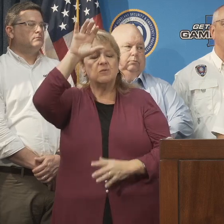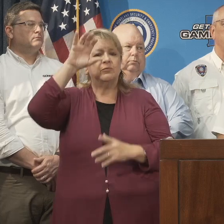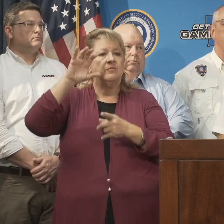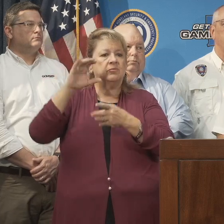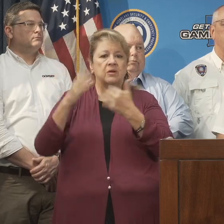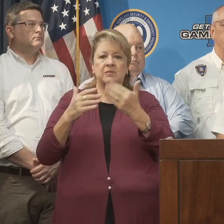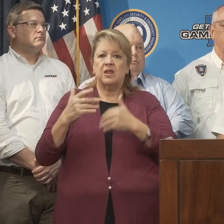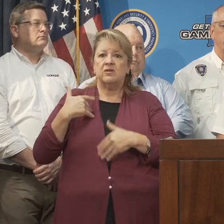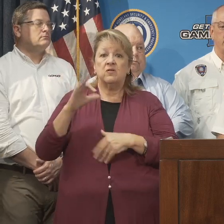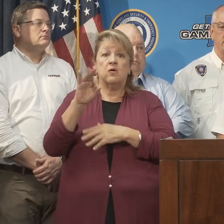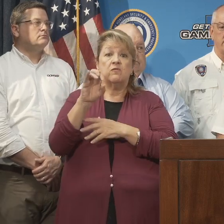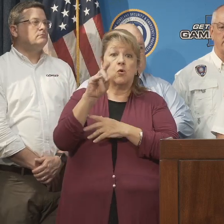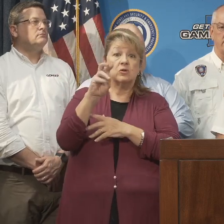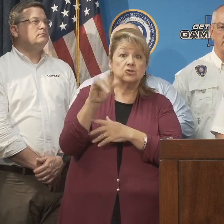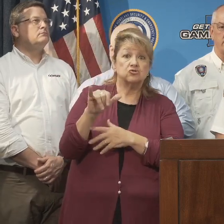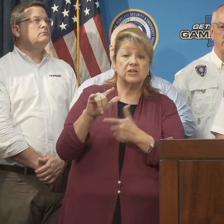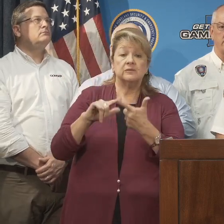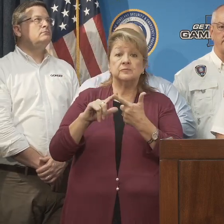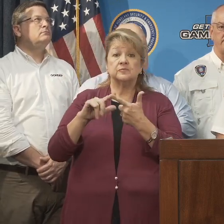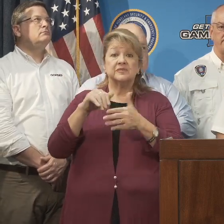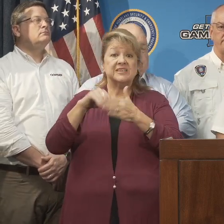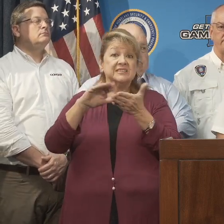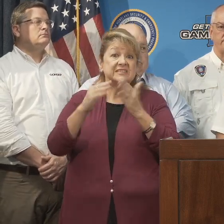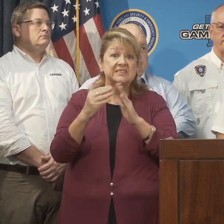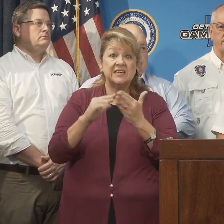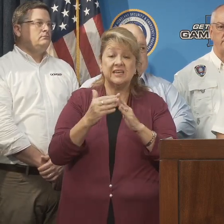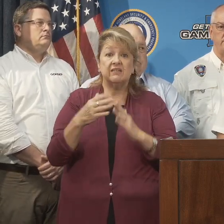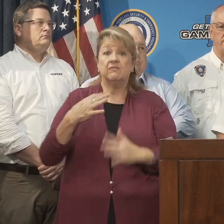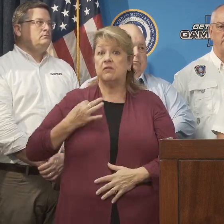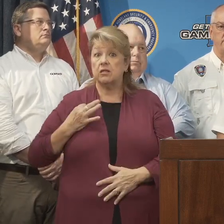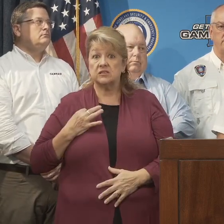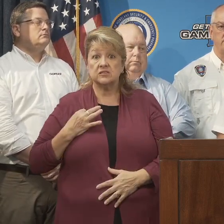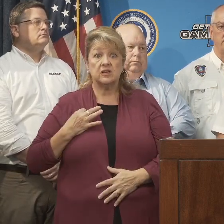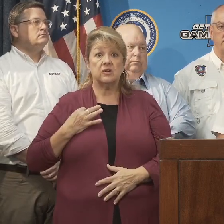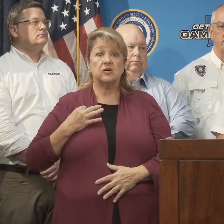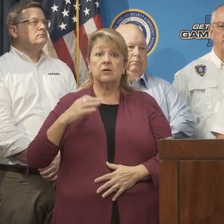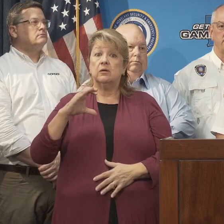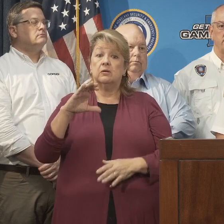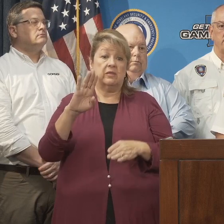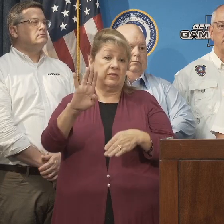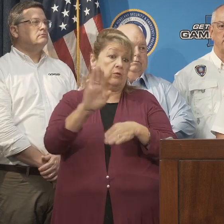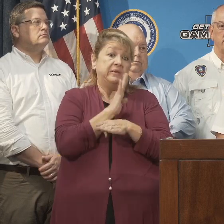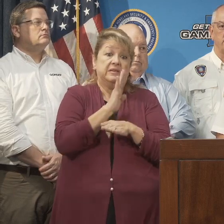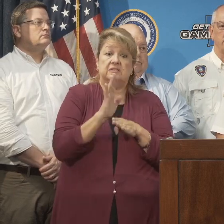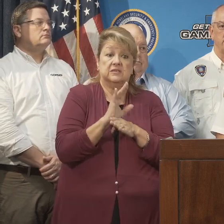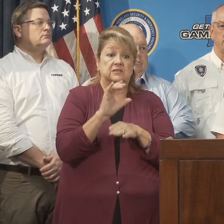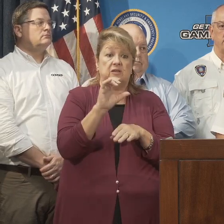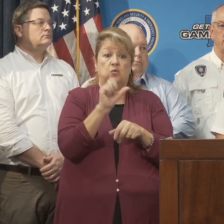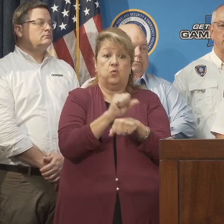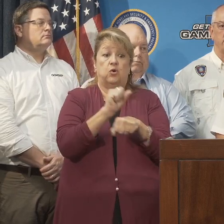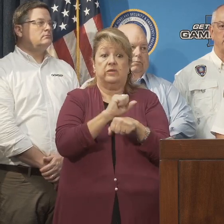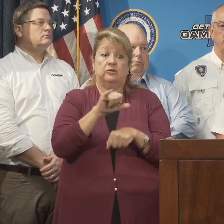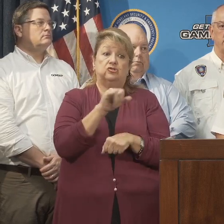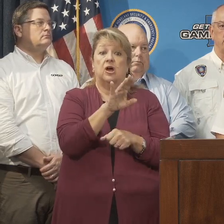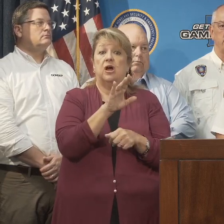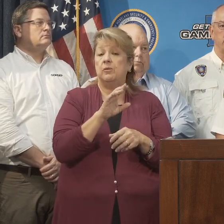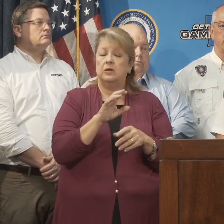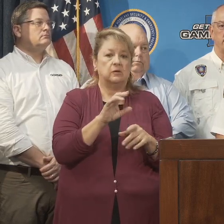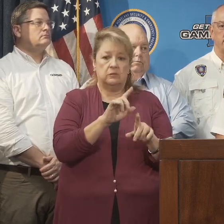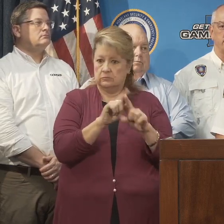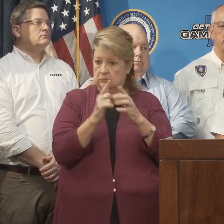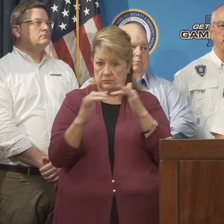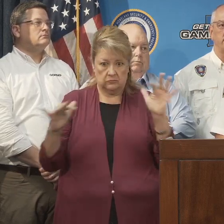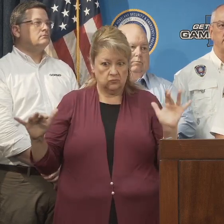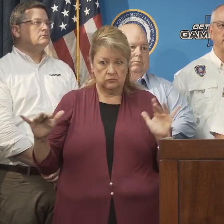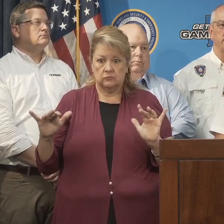they're forestry firefighters or municipal firefighters, volunteer firefighters, career firefighters. They have been doing an